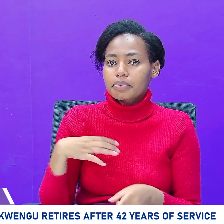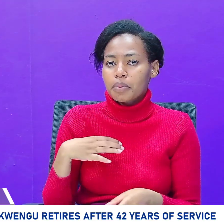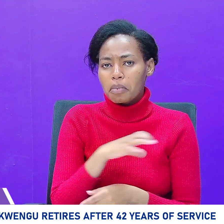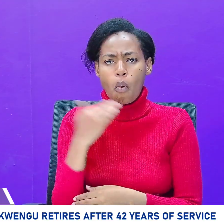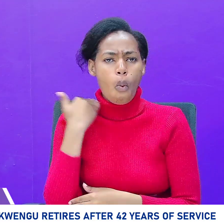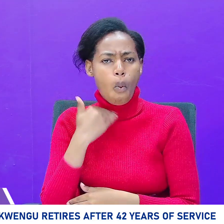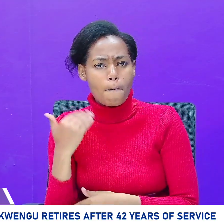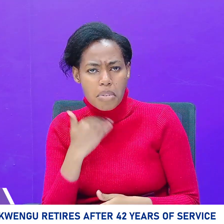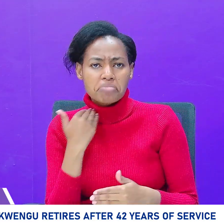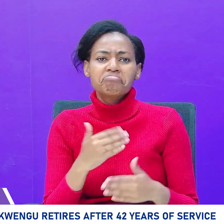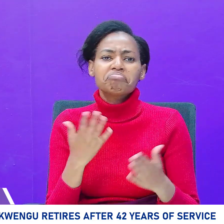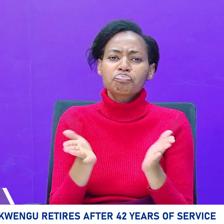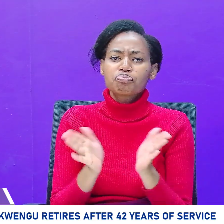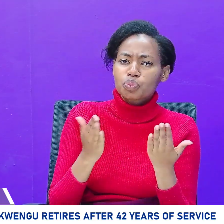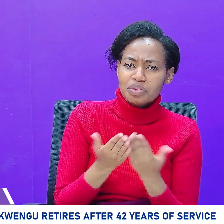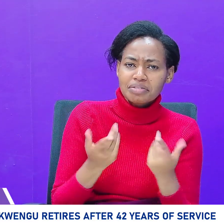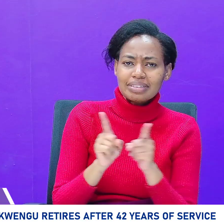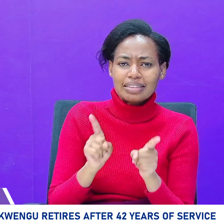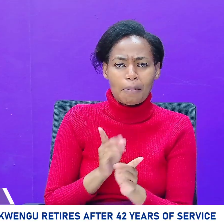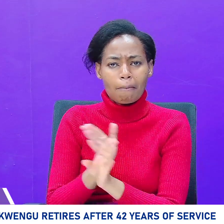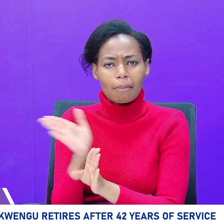Technical Committee on the Criminal Procedure Bench Book.